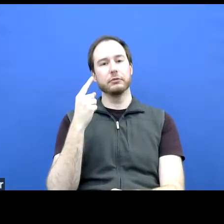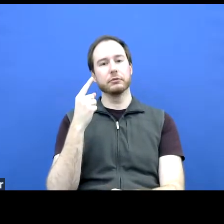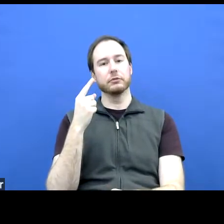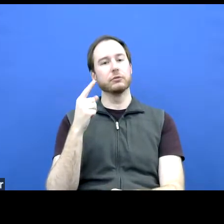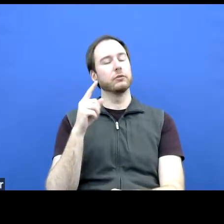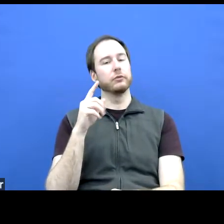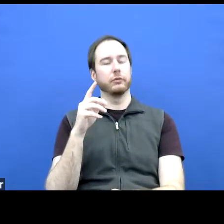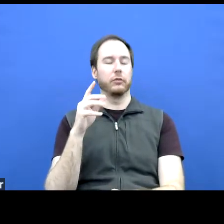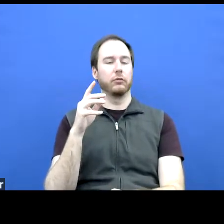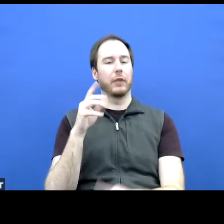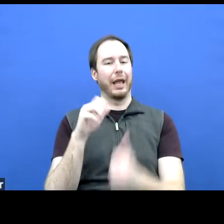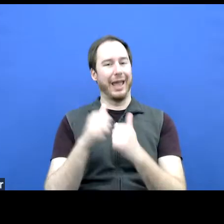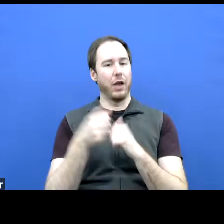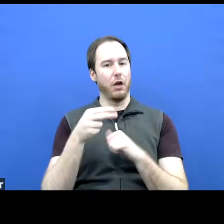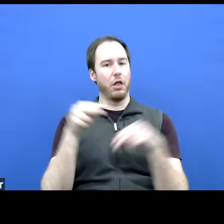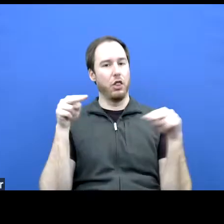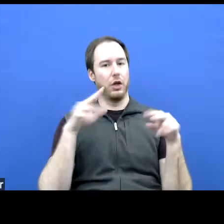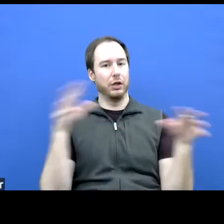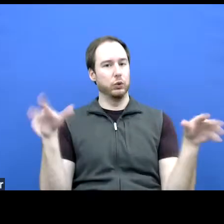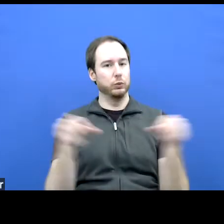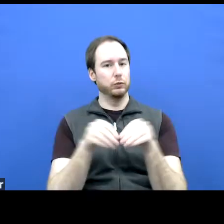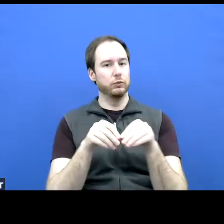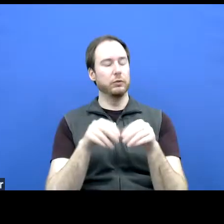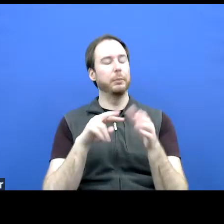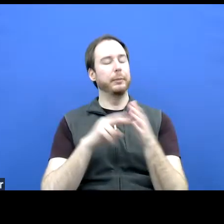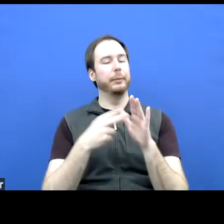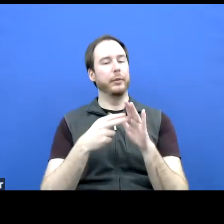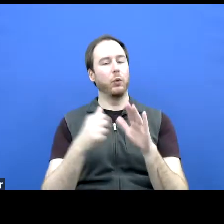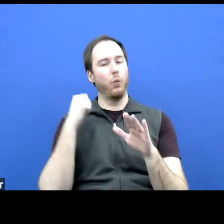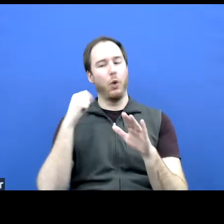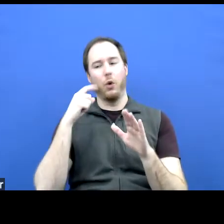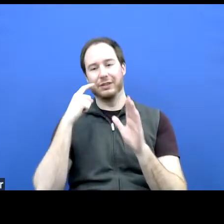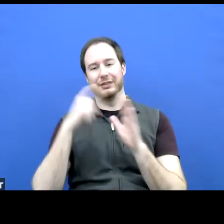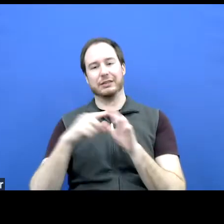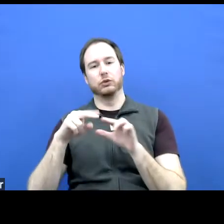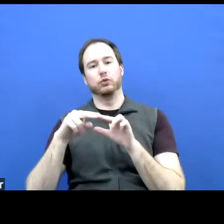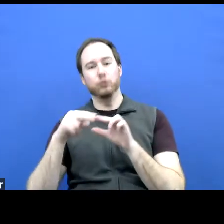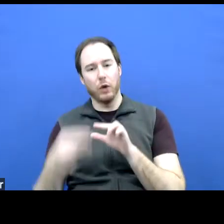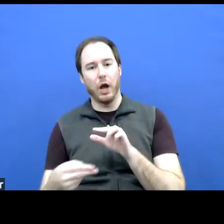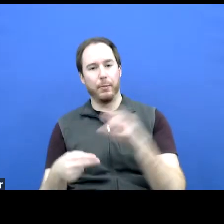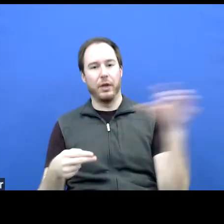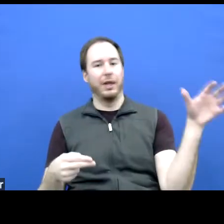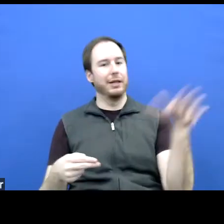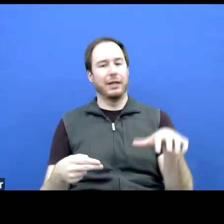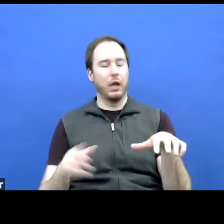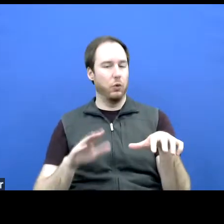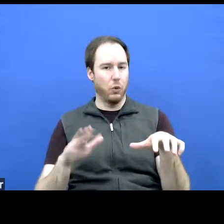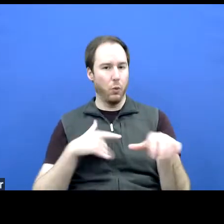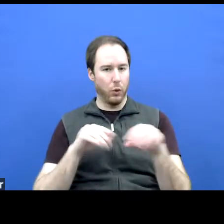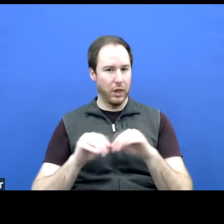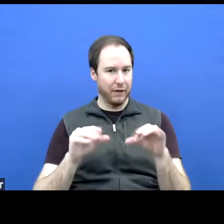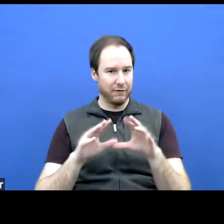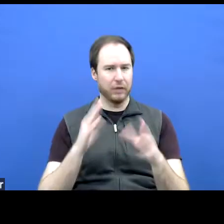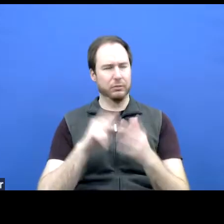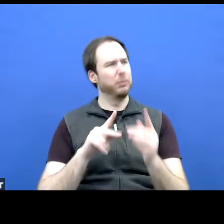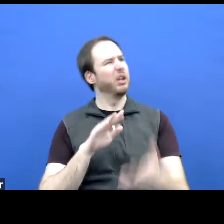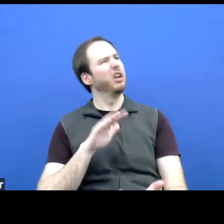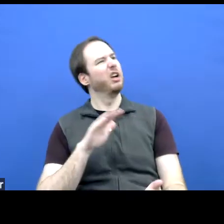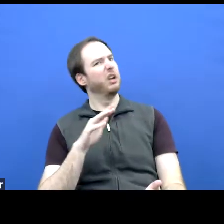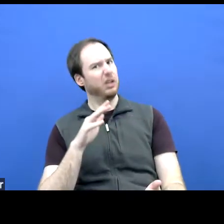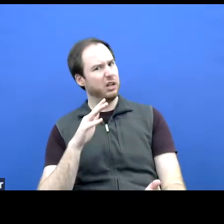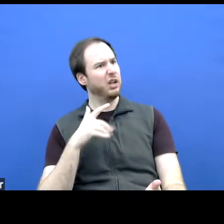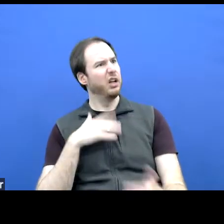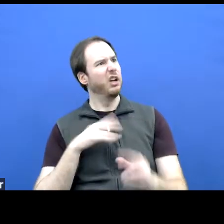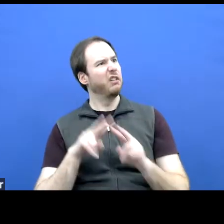cumulative. We're not going to see a drop in the total assessed value because of this project. So I just want people, there's a lot of people who have been asking